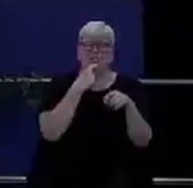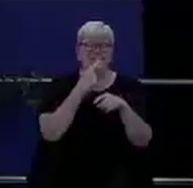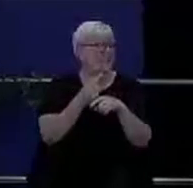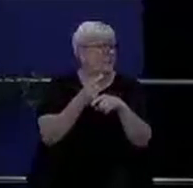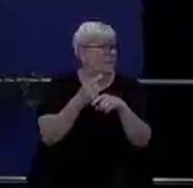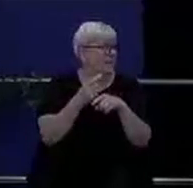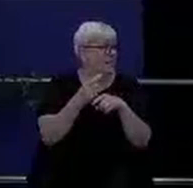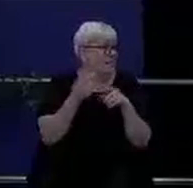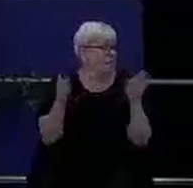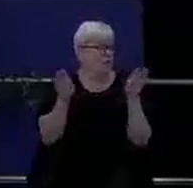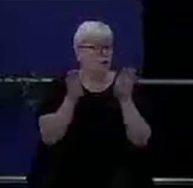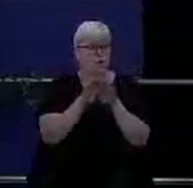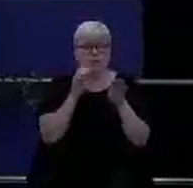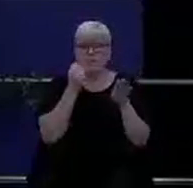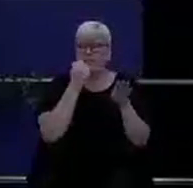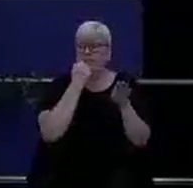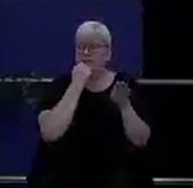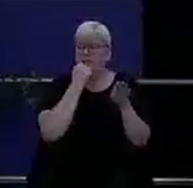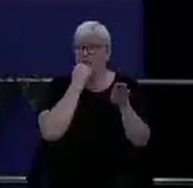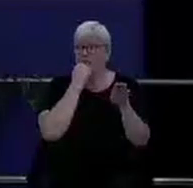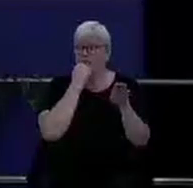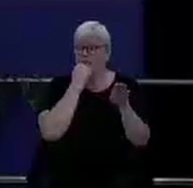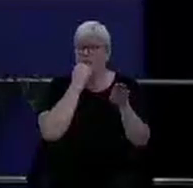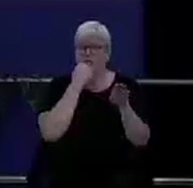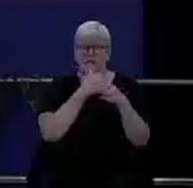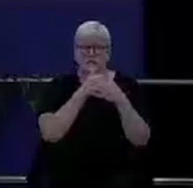the closing date is, Tim. We usually do a wee...